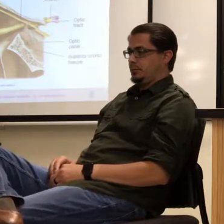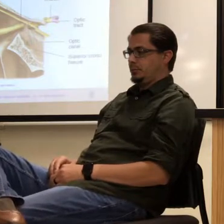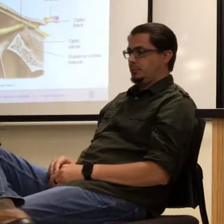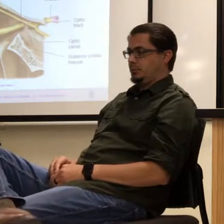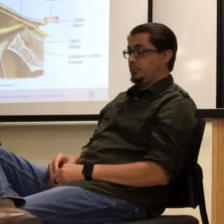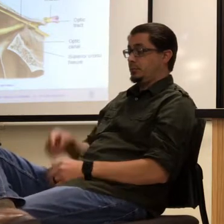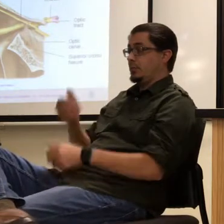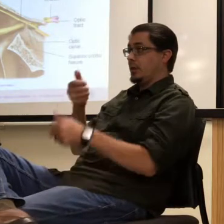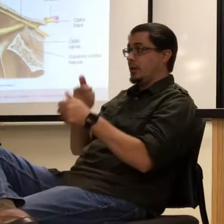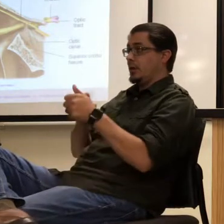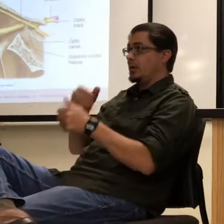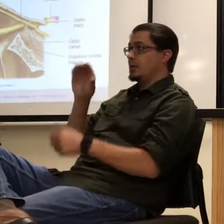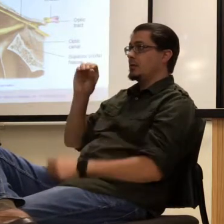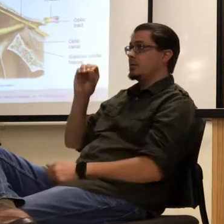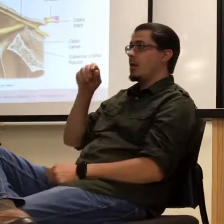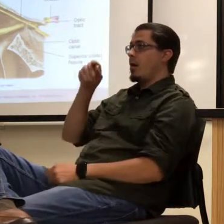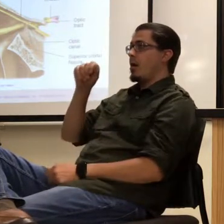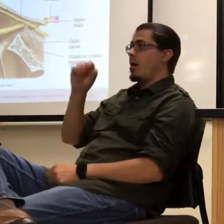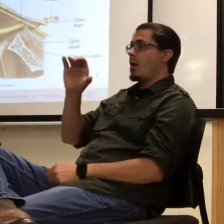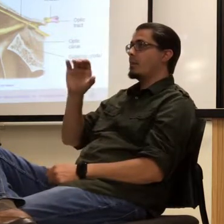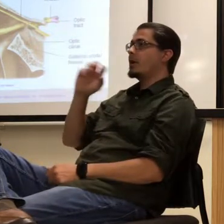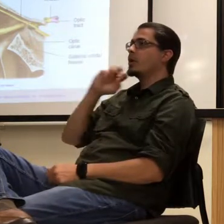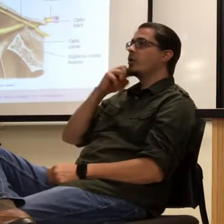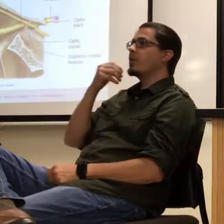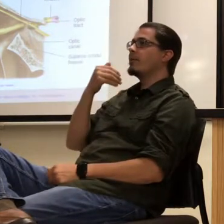Each optic nerve carries